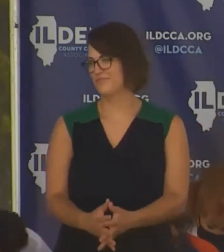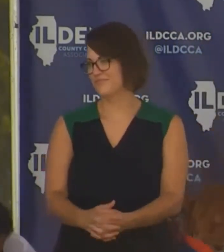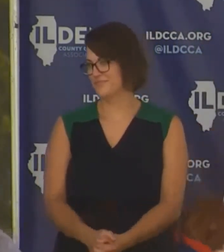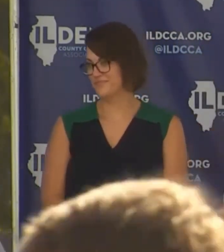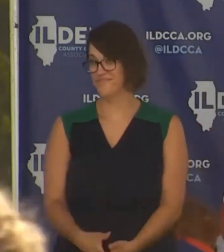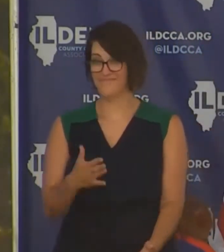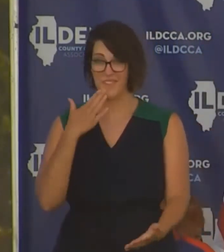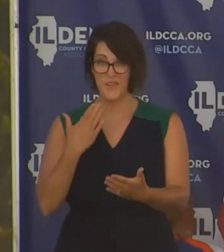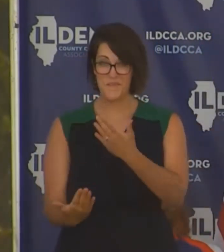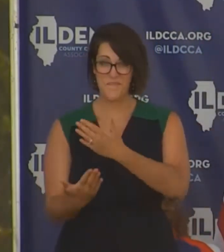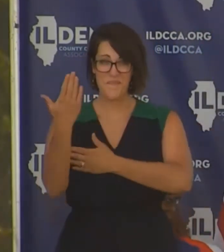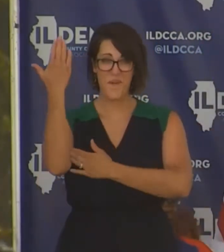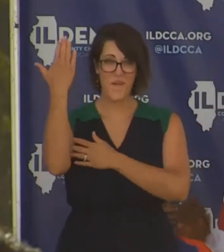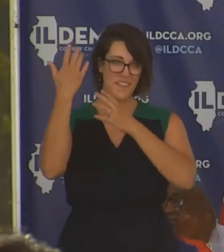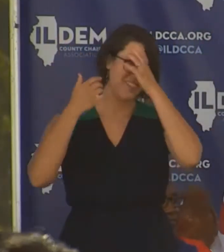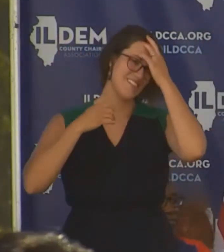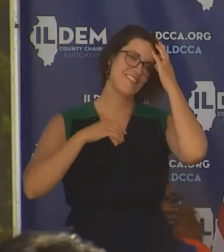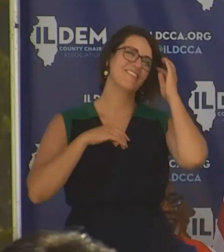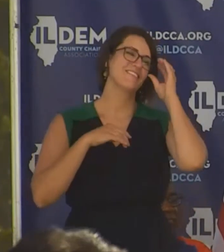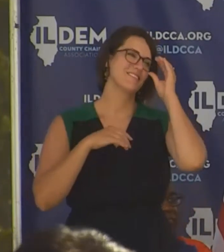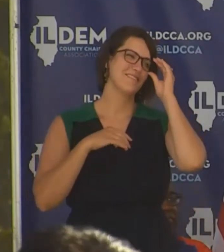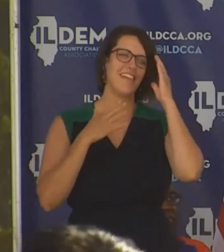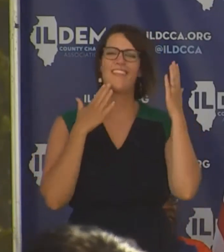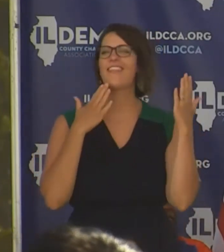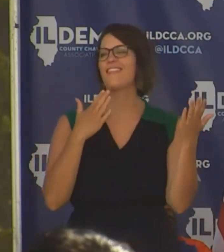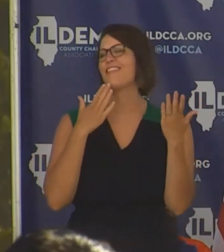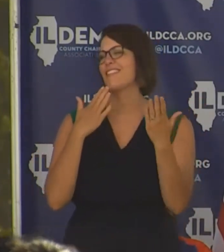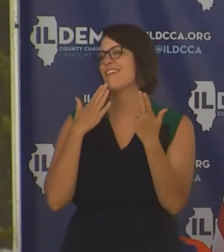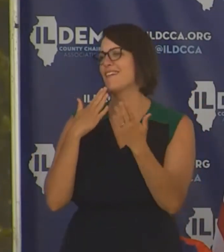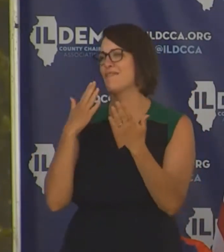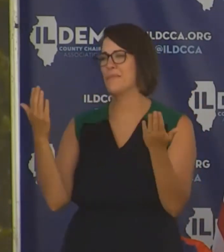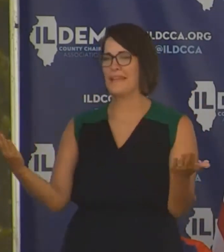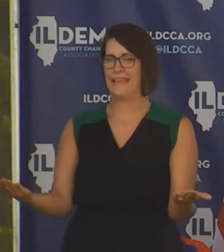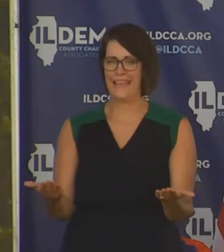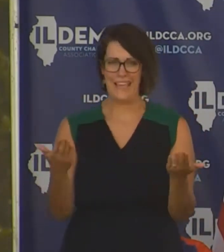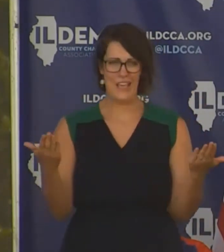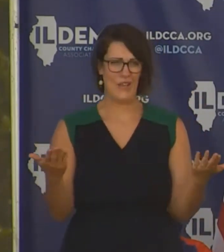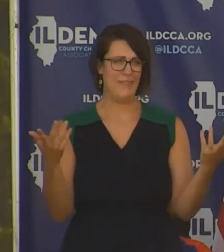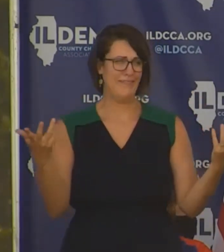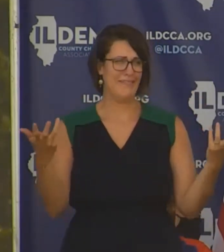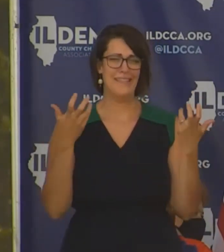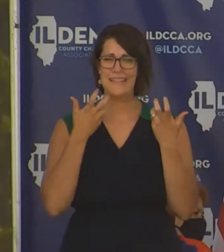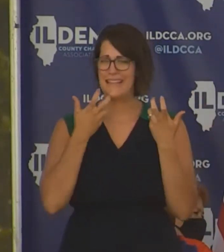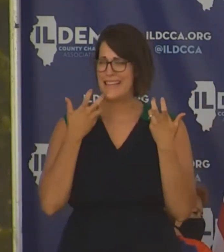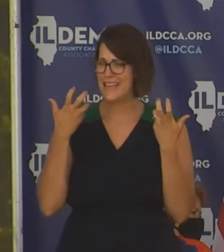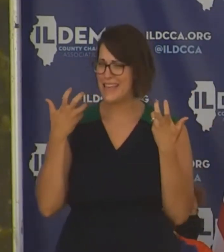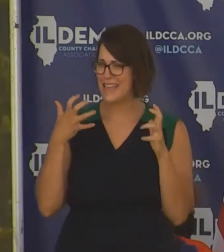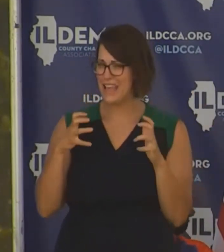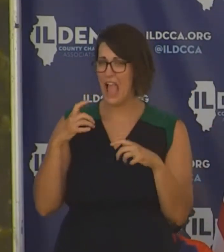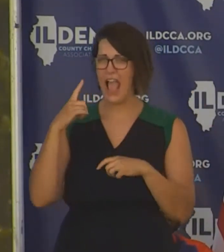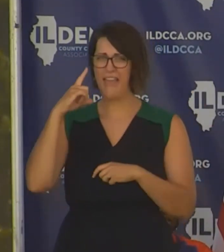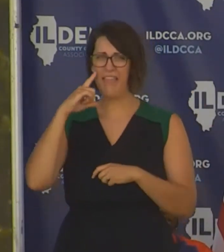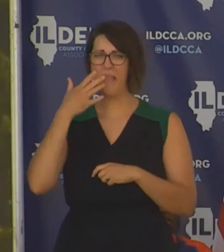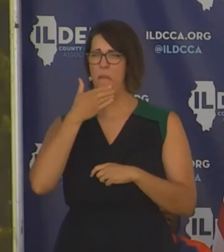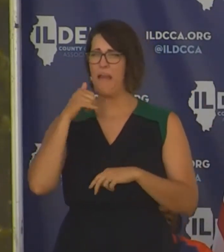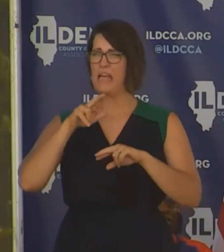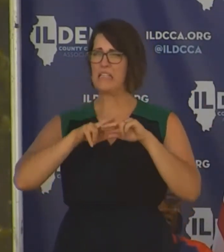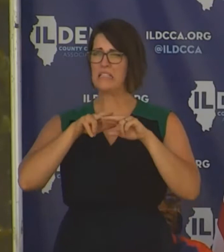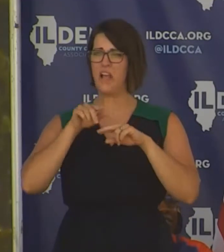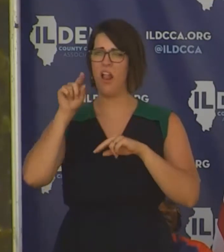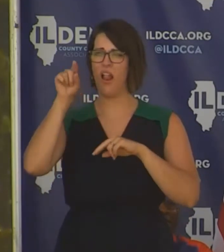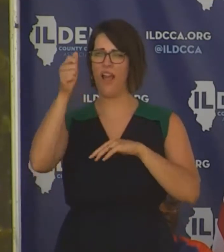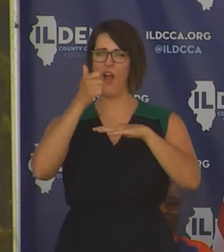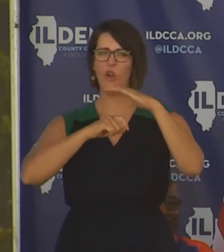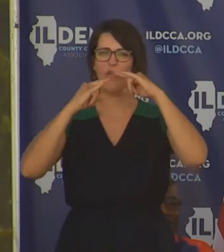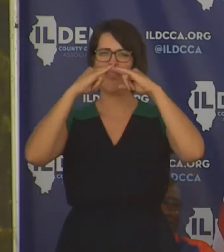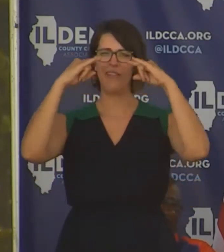Good morning, and thank you for being here in this heat. I think the best seats are back here under the tent